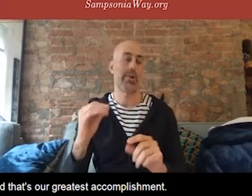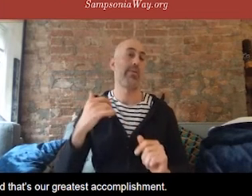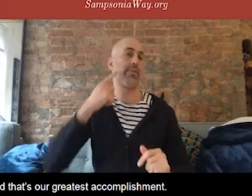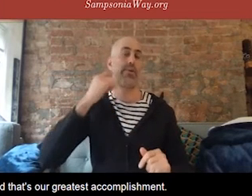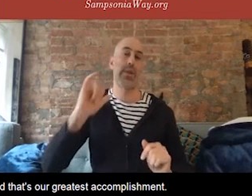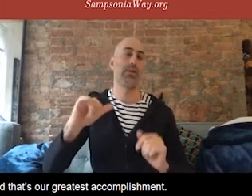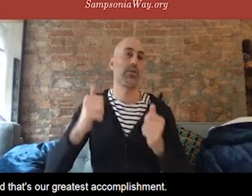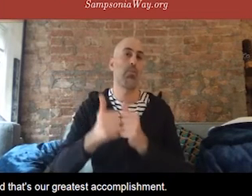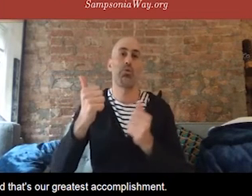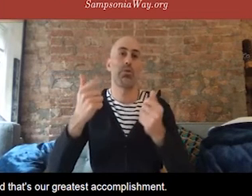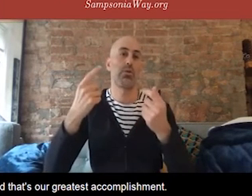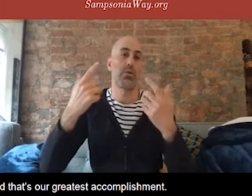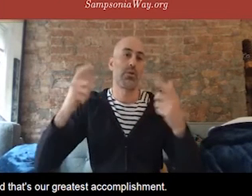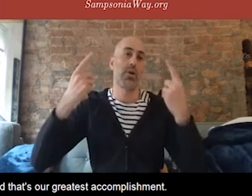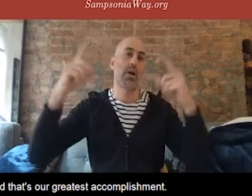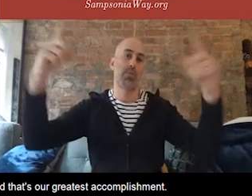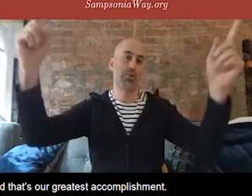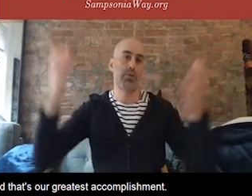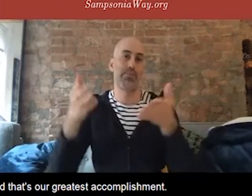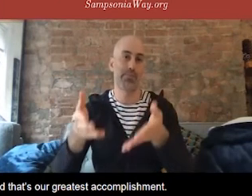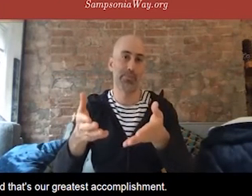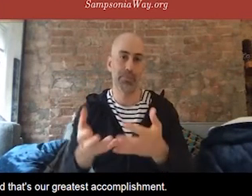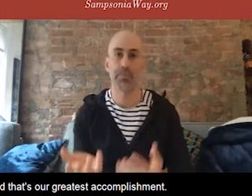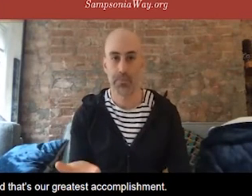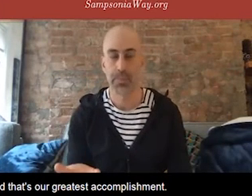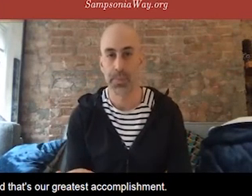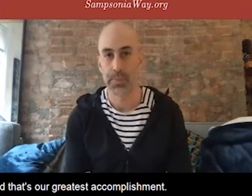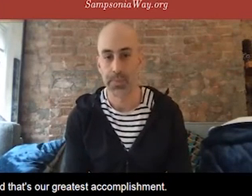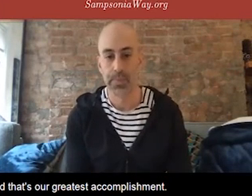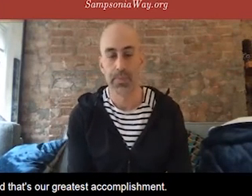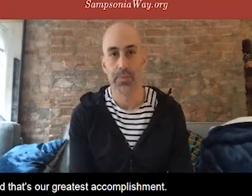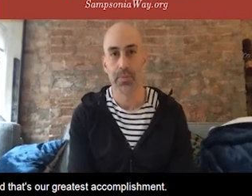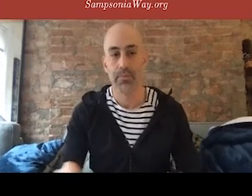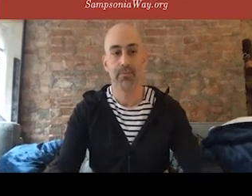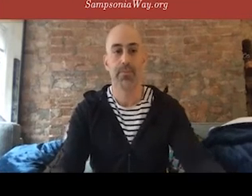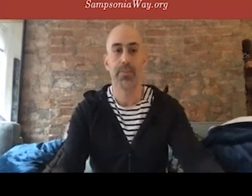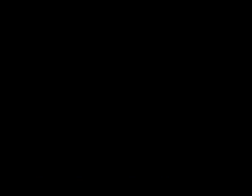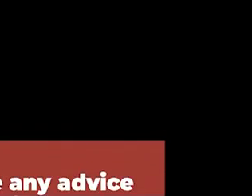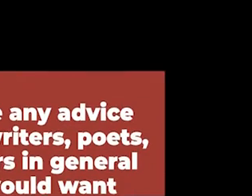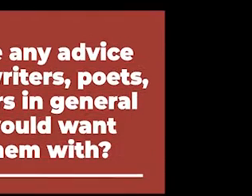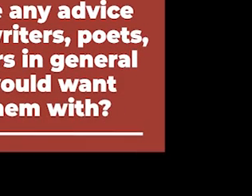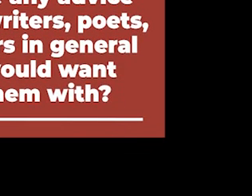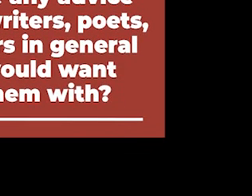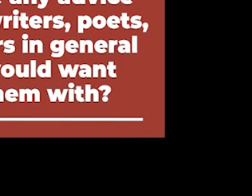And we've truly made that happen. And that's our greatest accomplishment.